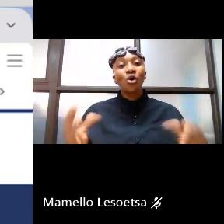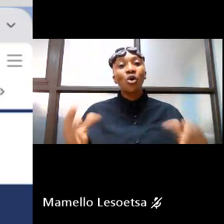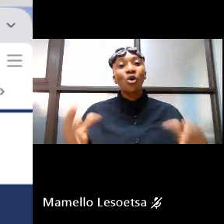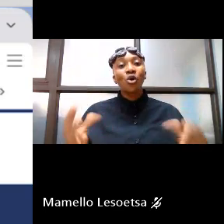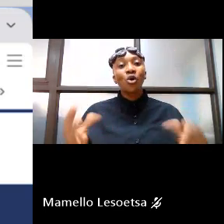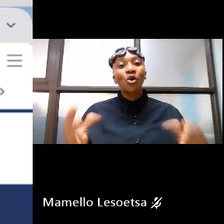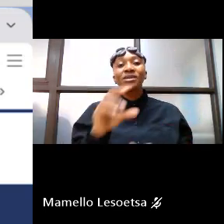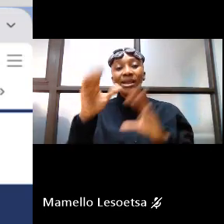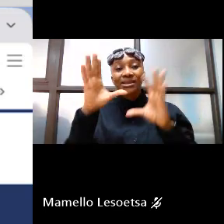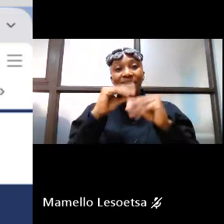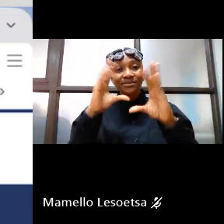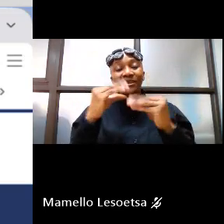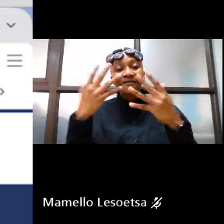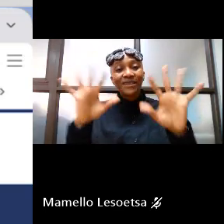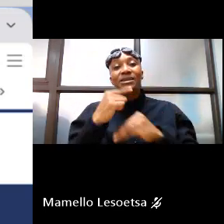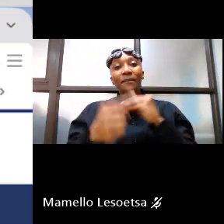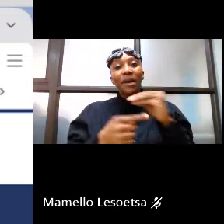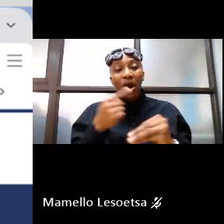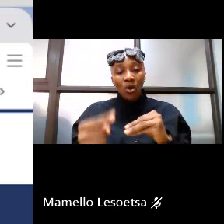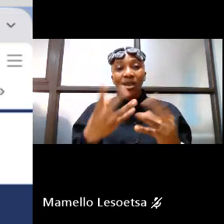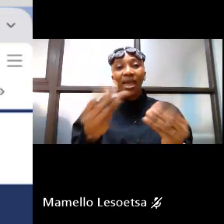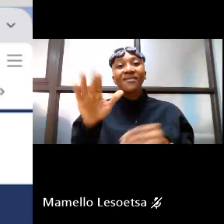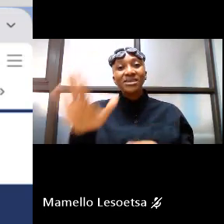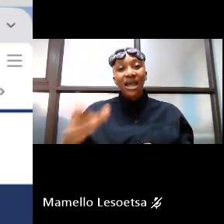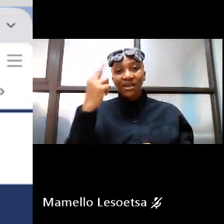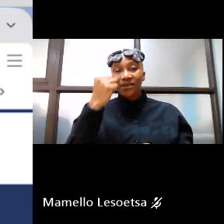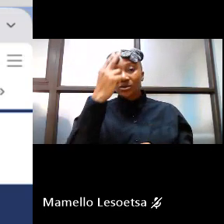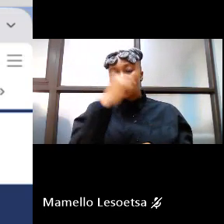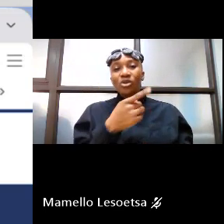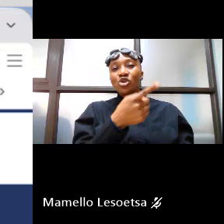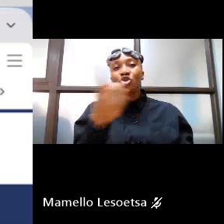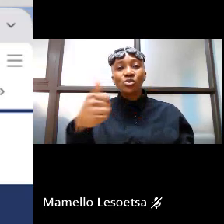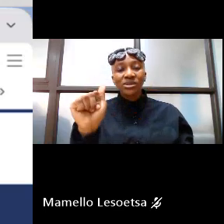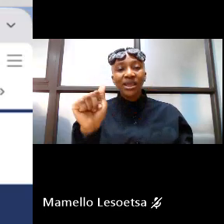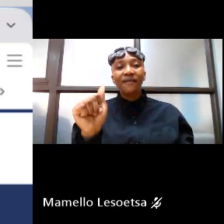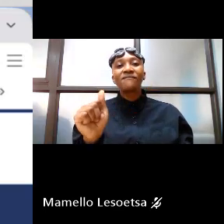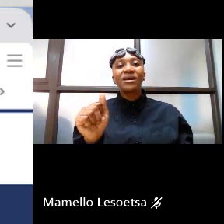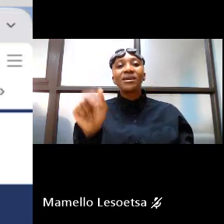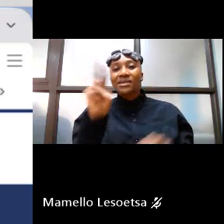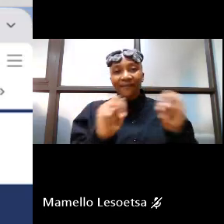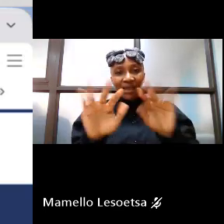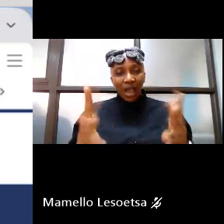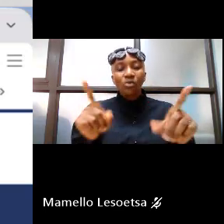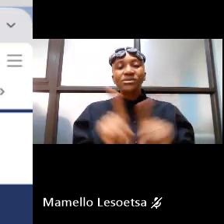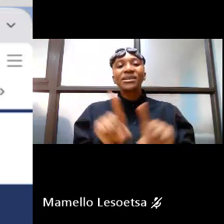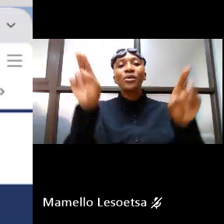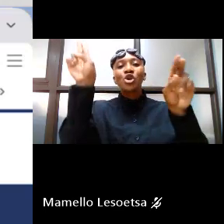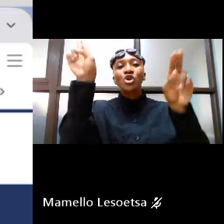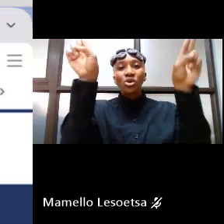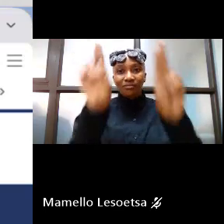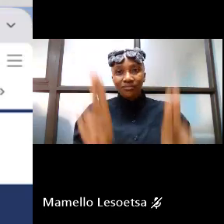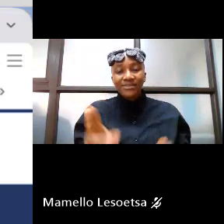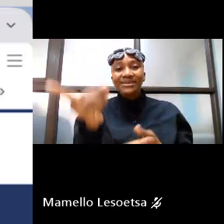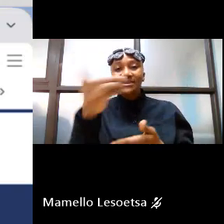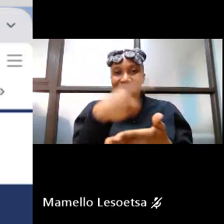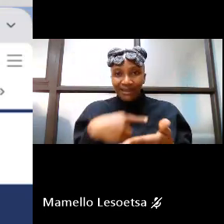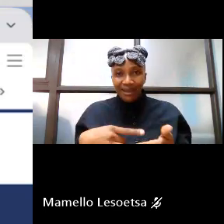visual impairment, and then how UDL, with its integration in the